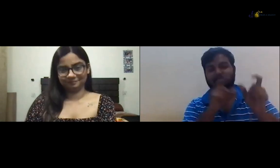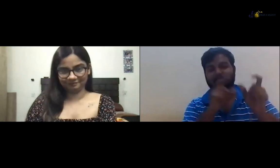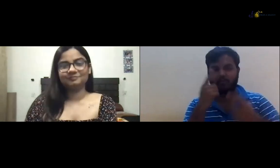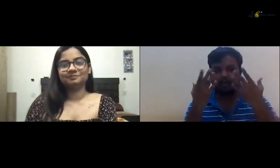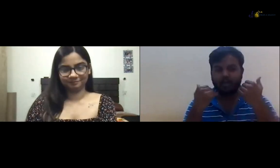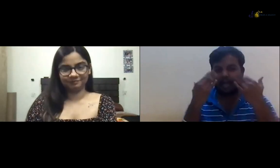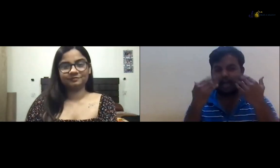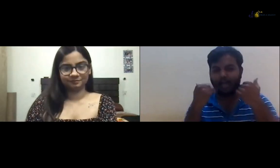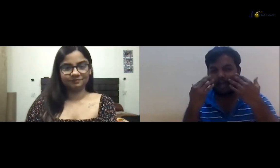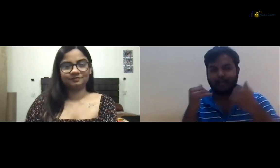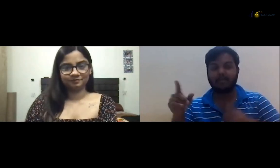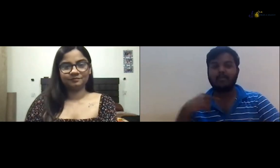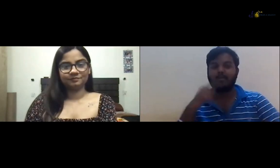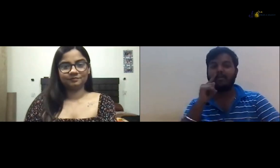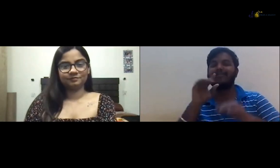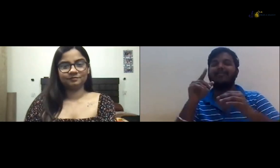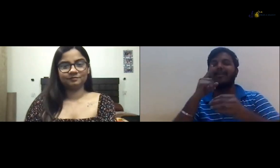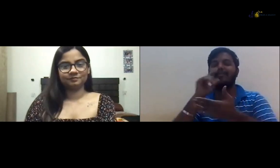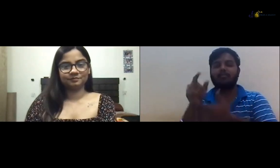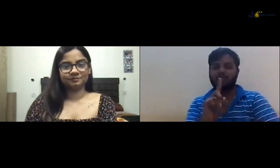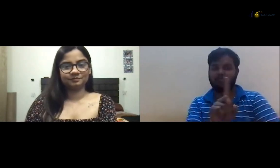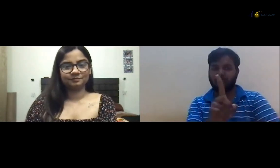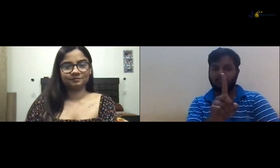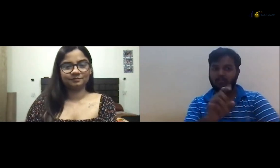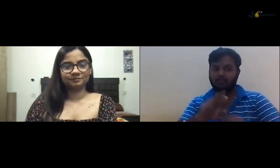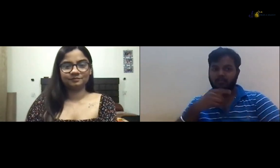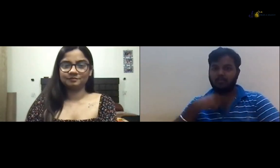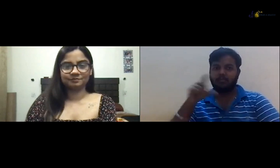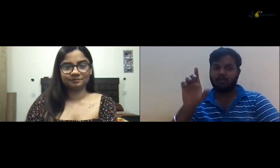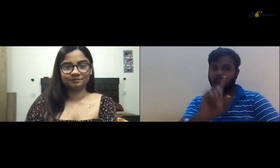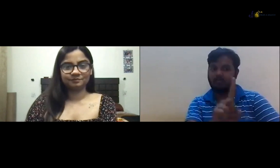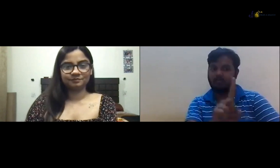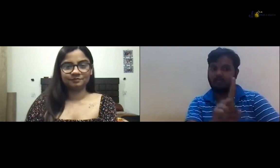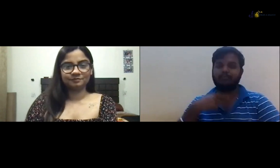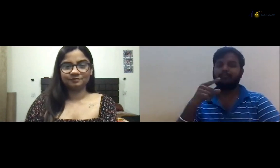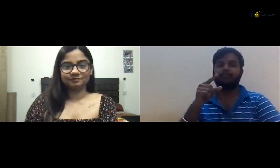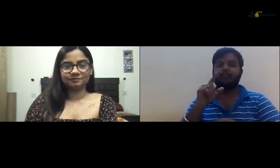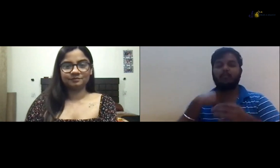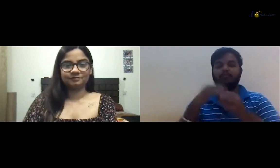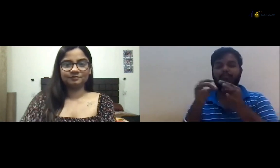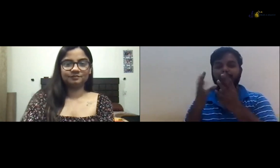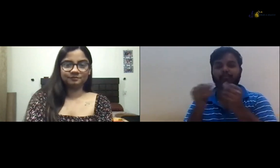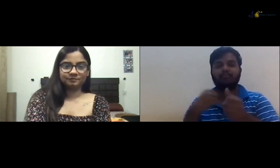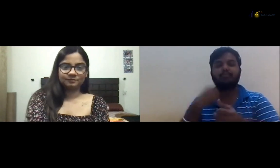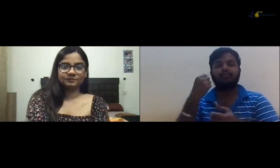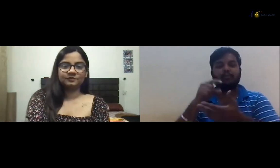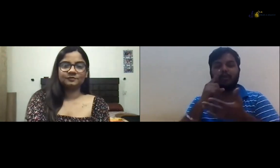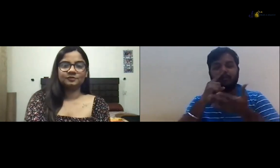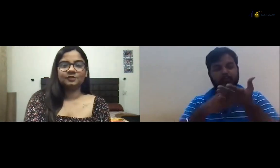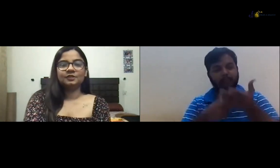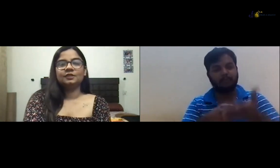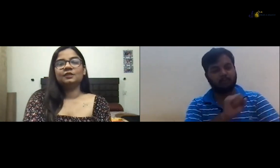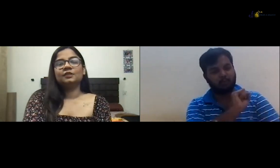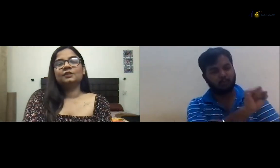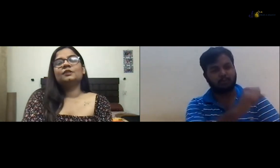I have said wrong things, and she started crying. So someone told me that no, you are not supposed to do this thing